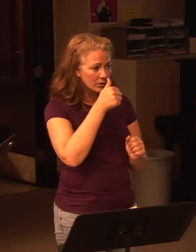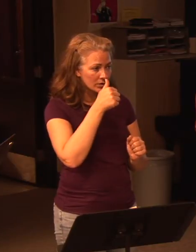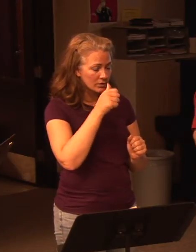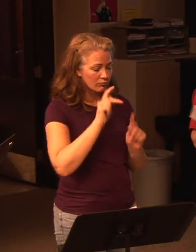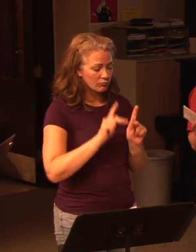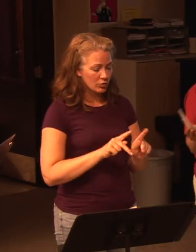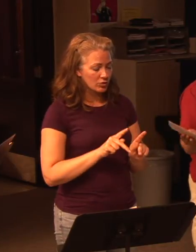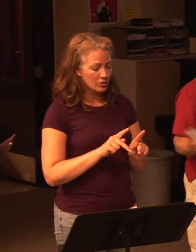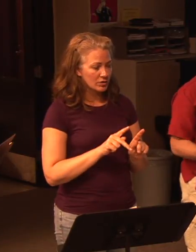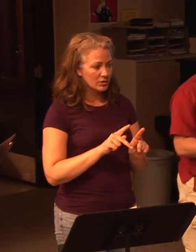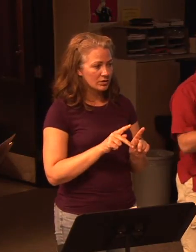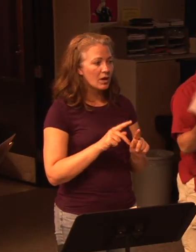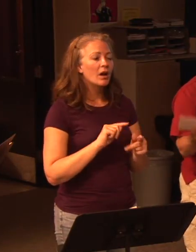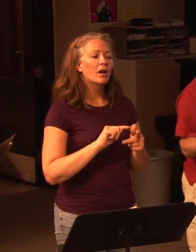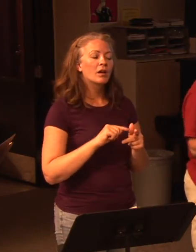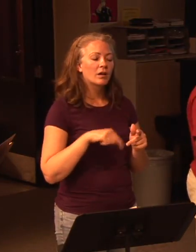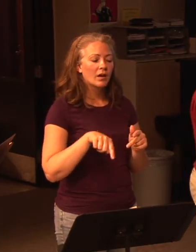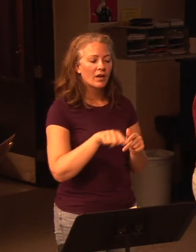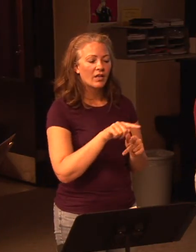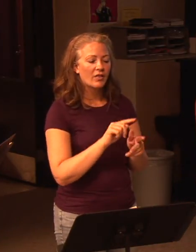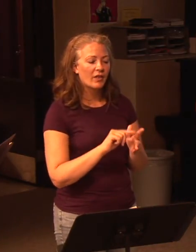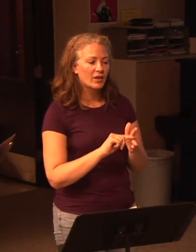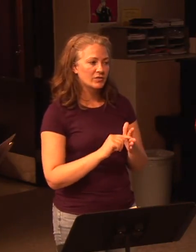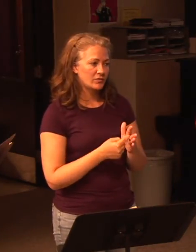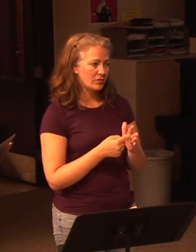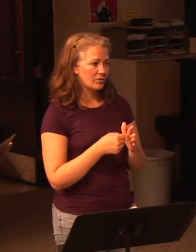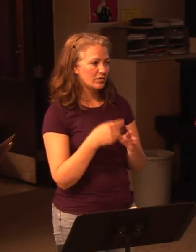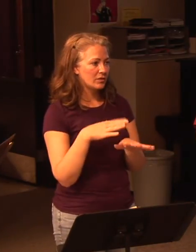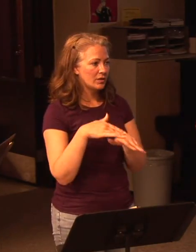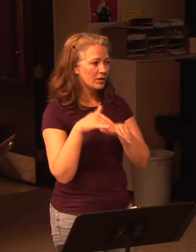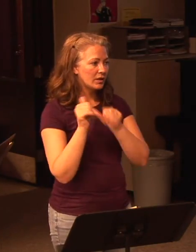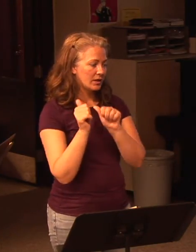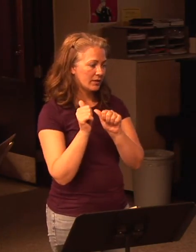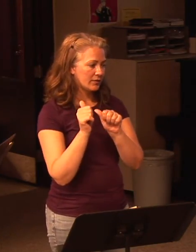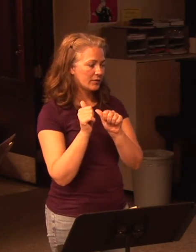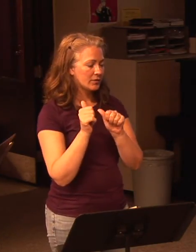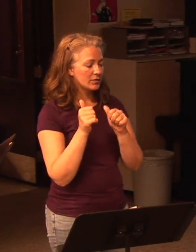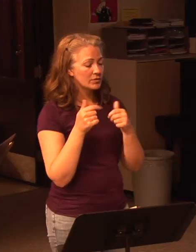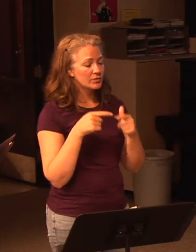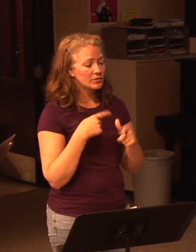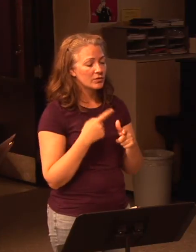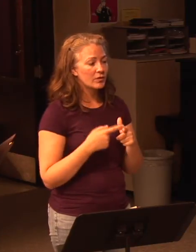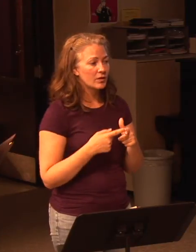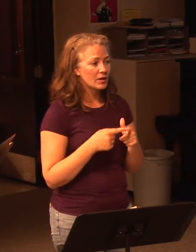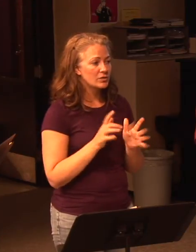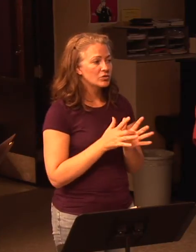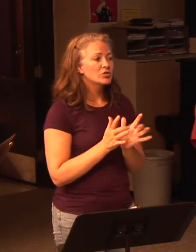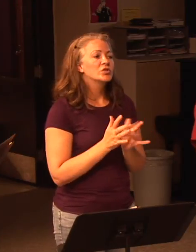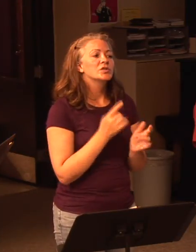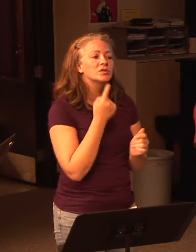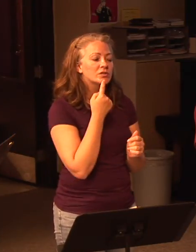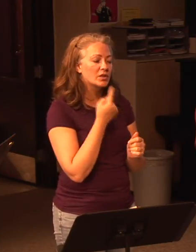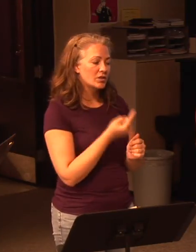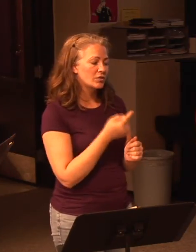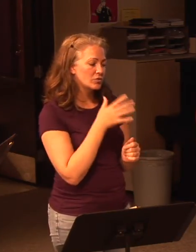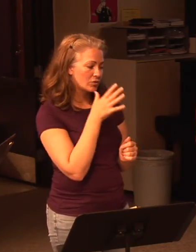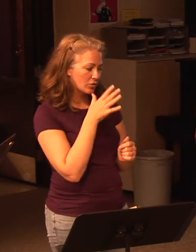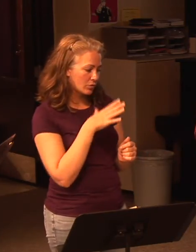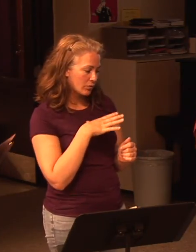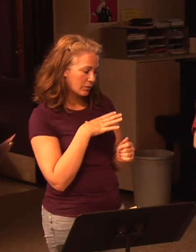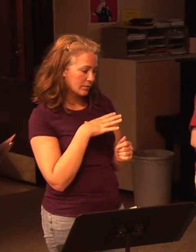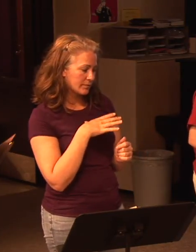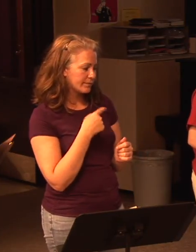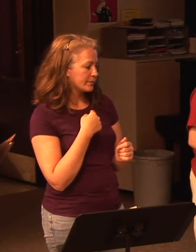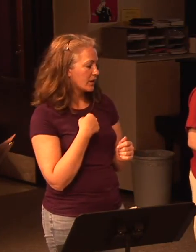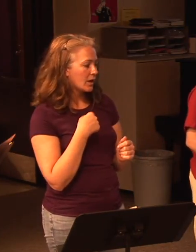you know what, where are they to condemn you? There's no one. He says, I don't condemn you either. He says, don't do this anymore. Don't go that way. But I